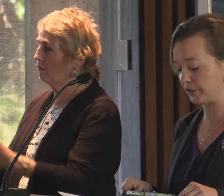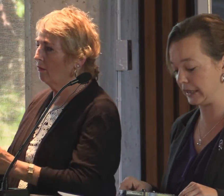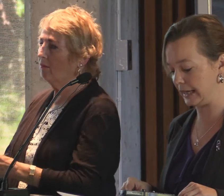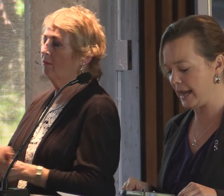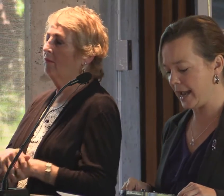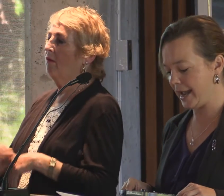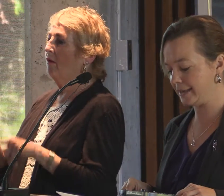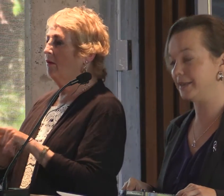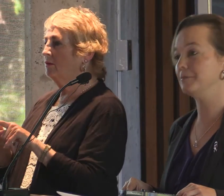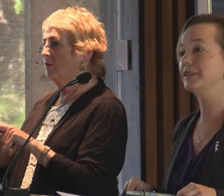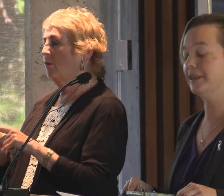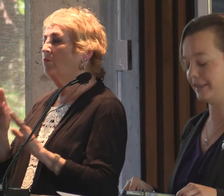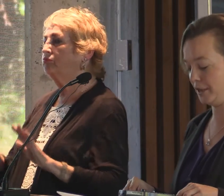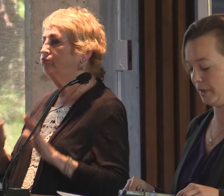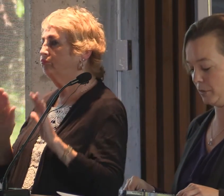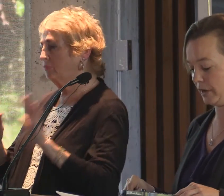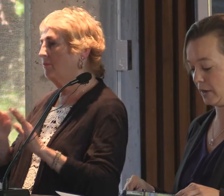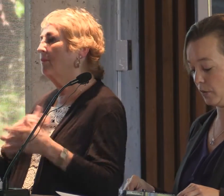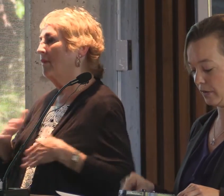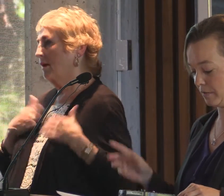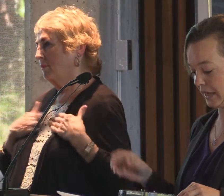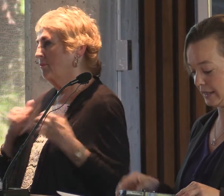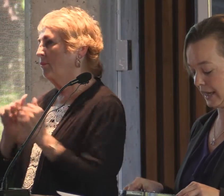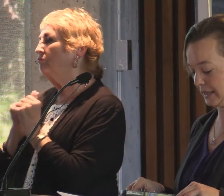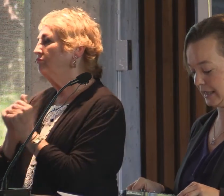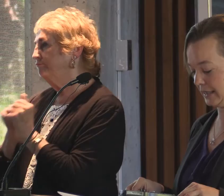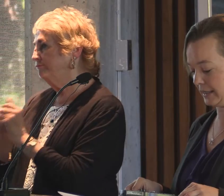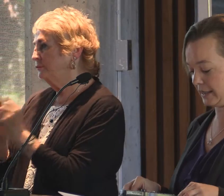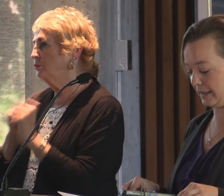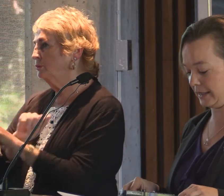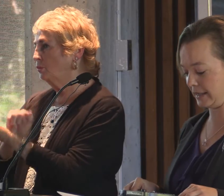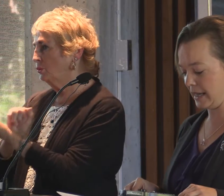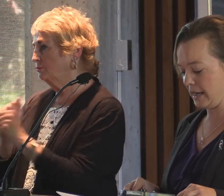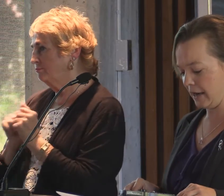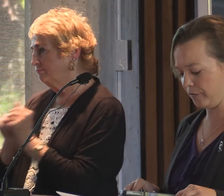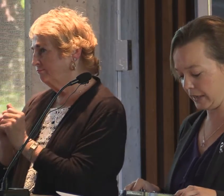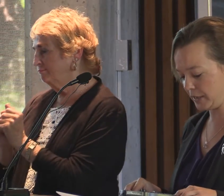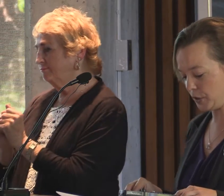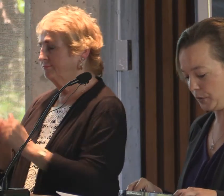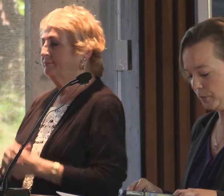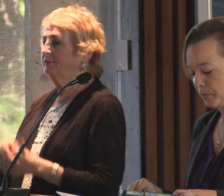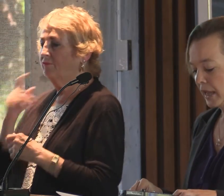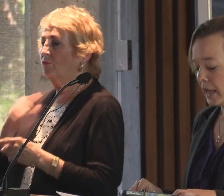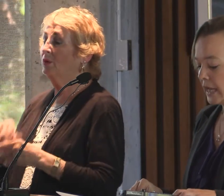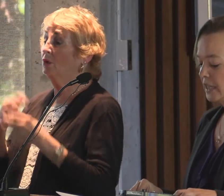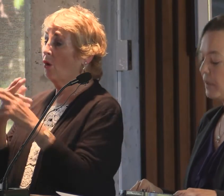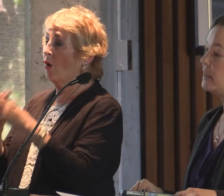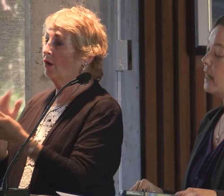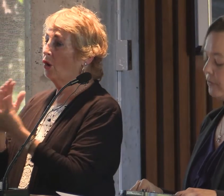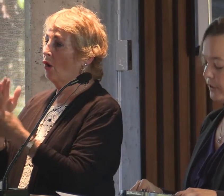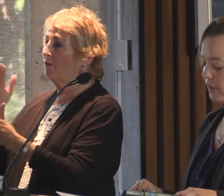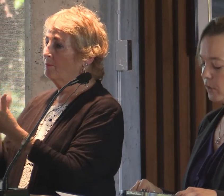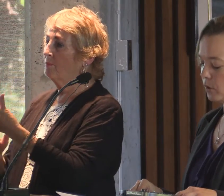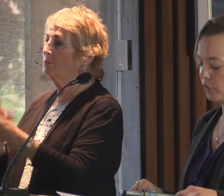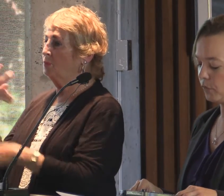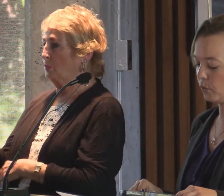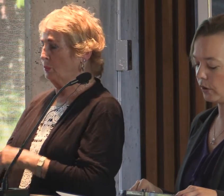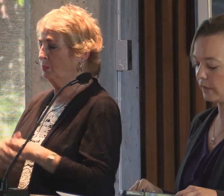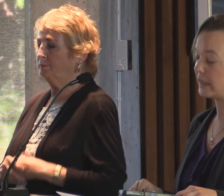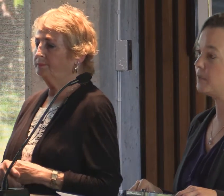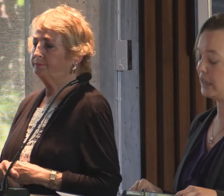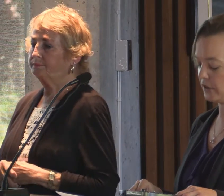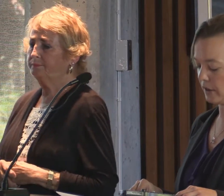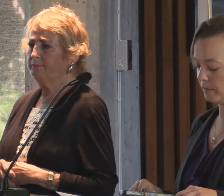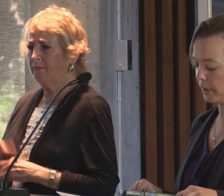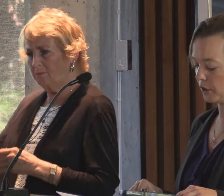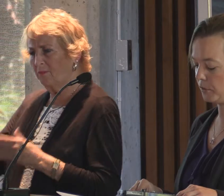regards certainly, and I'm delighted to be working with him as he leads us on this phase 2. He speaks often of the wonderful work